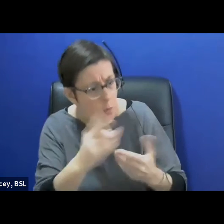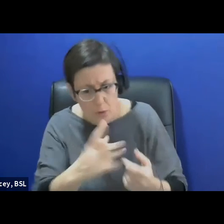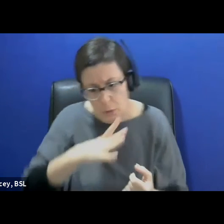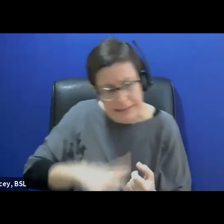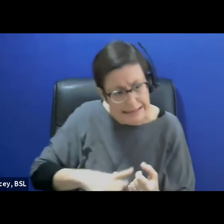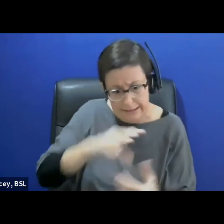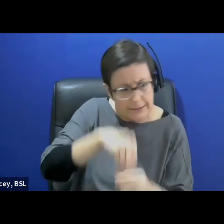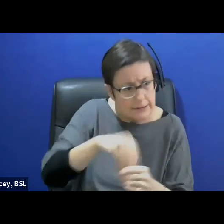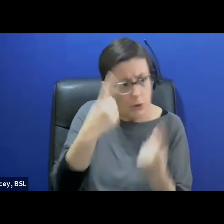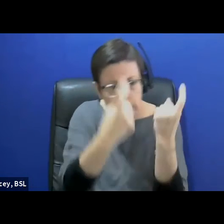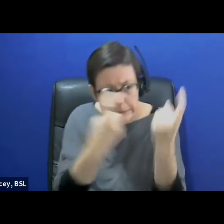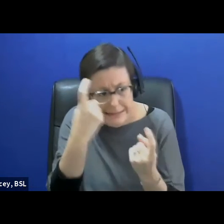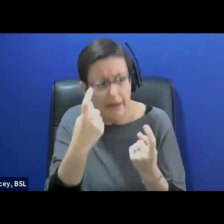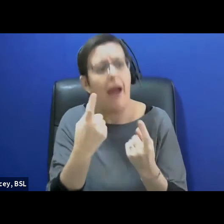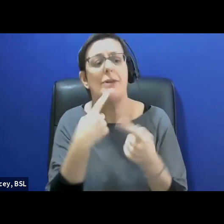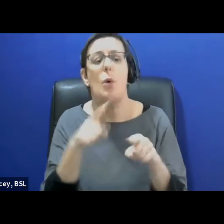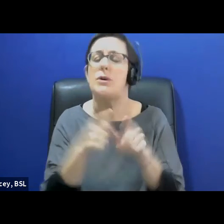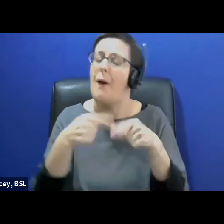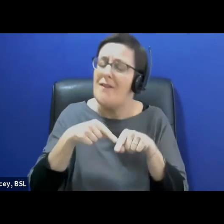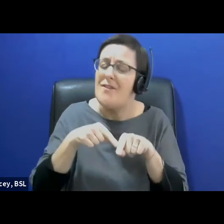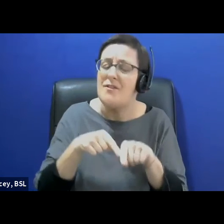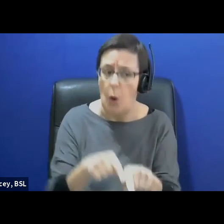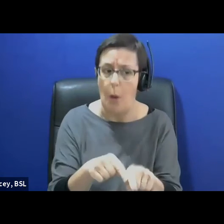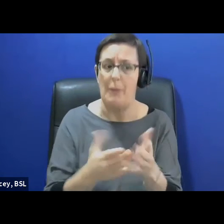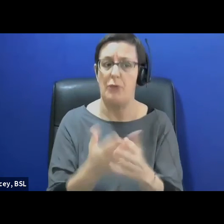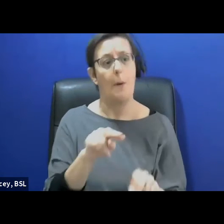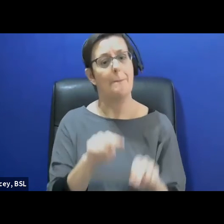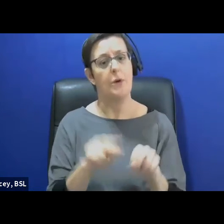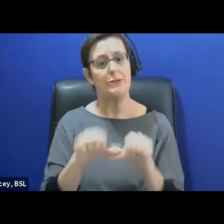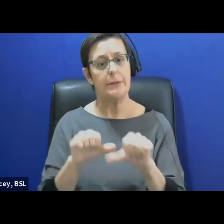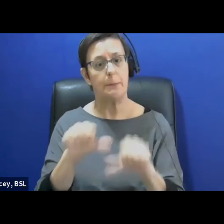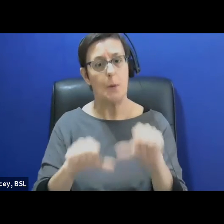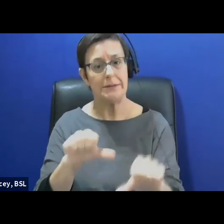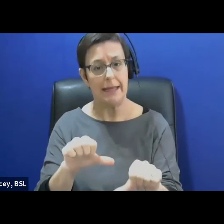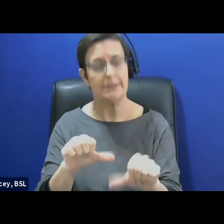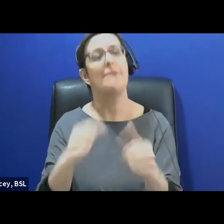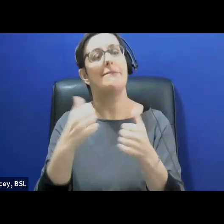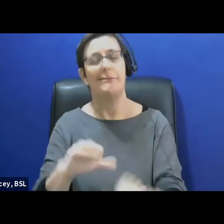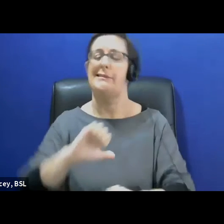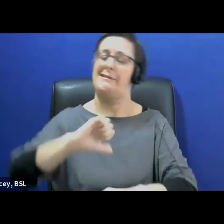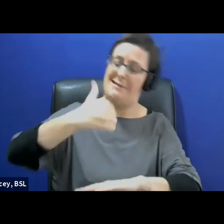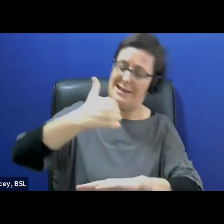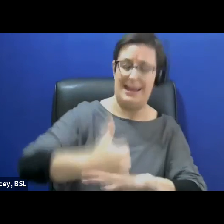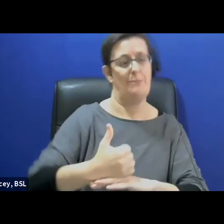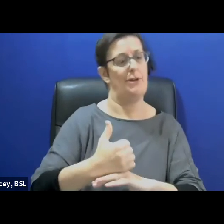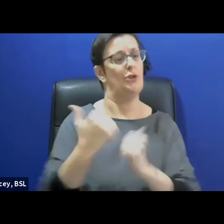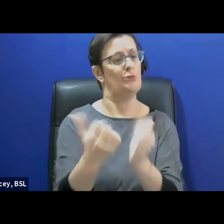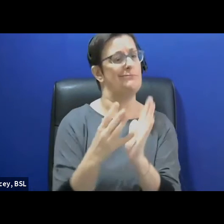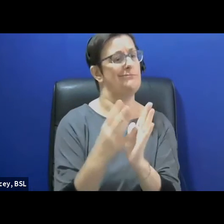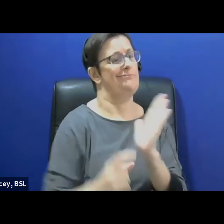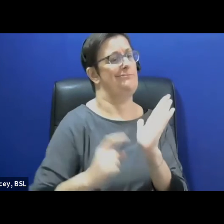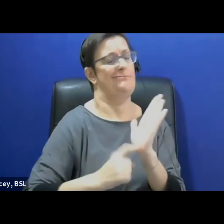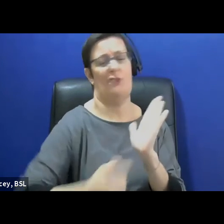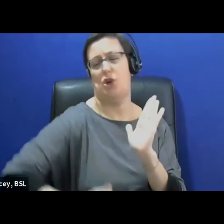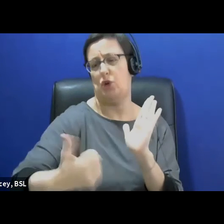done, and then to follow up again with the monitoring process until it's established the good one, the accessible one,